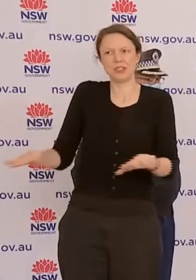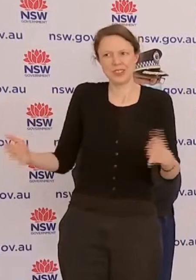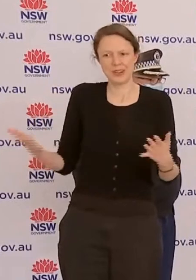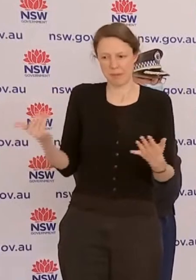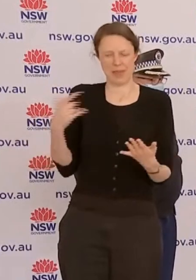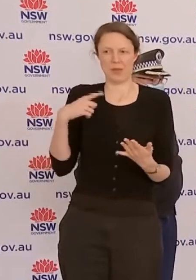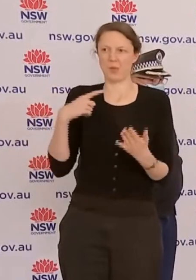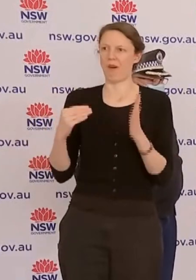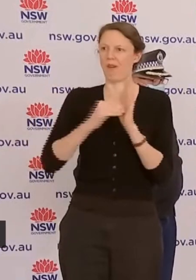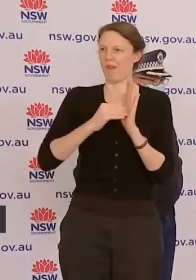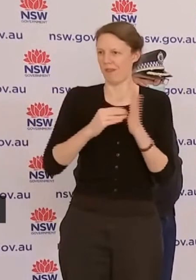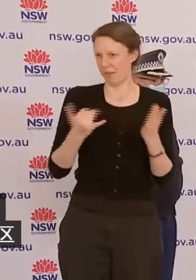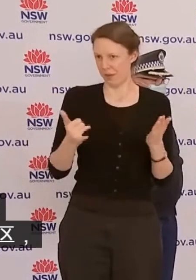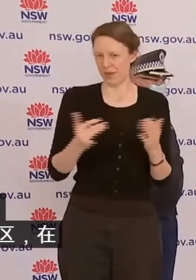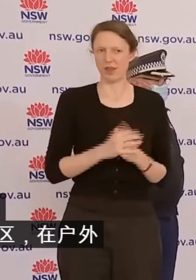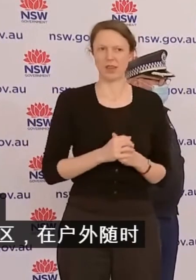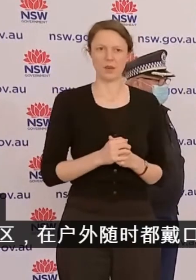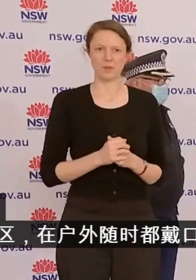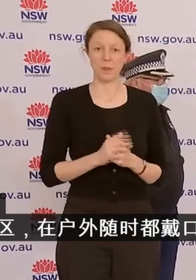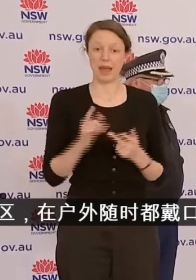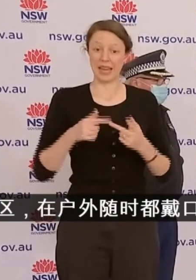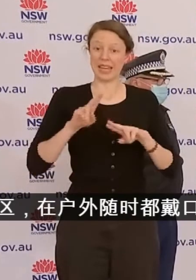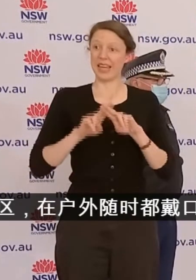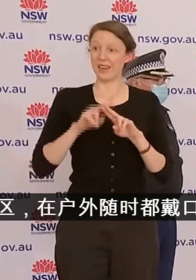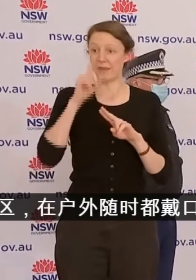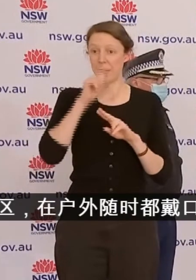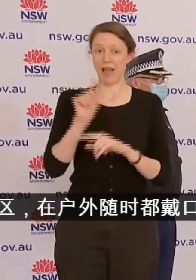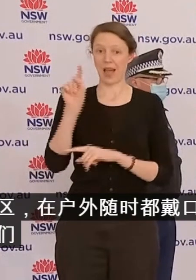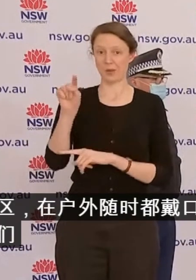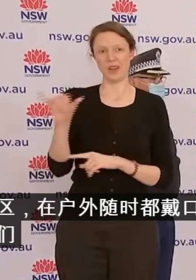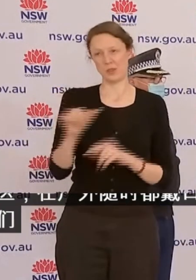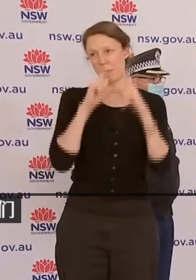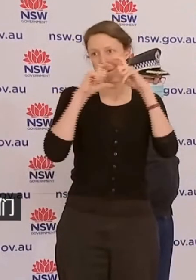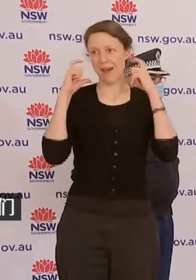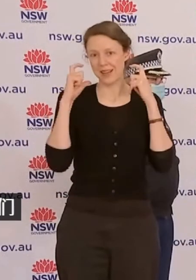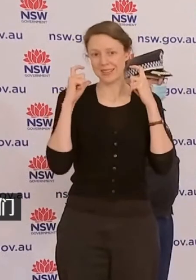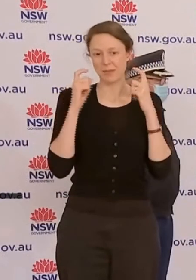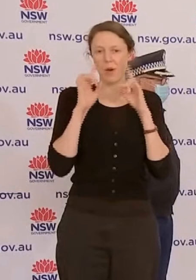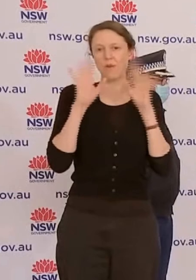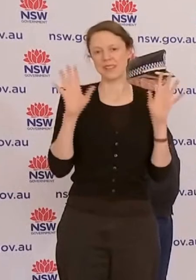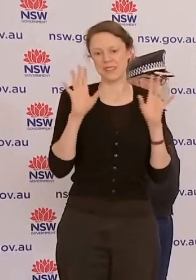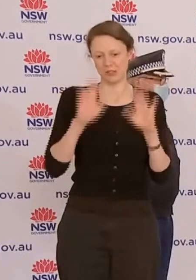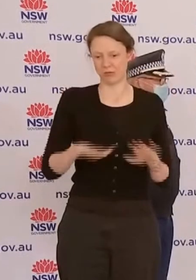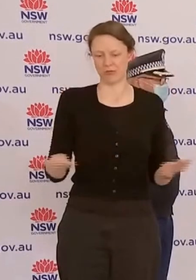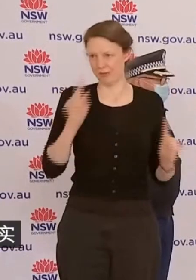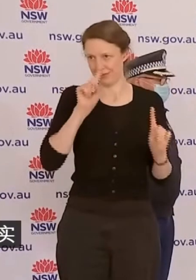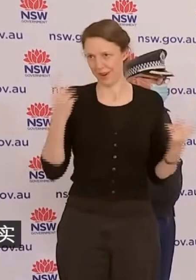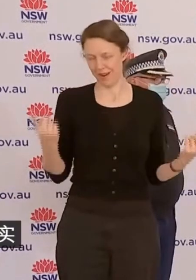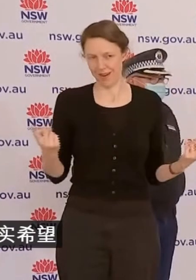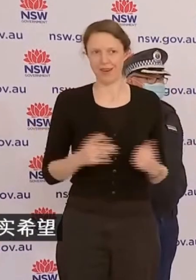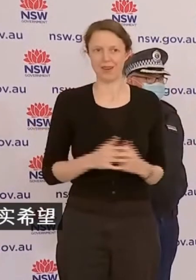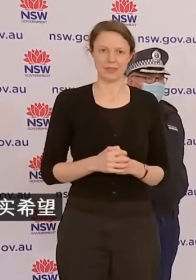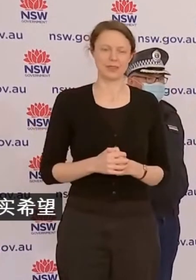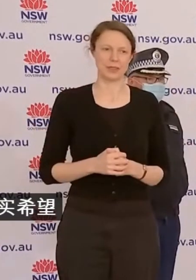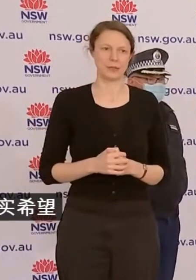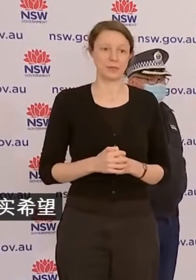also be required, if they're in the affected areas, to wear a mask at all times outdoors. But obviously children can't. So it is about the fact that we do